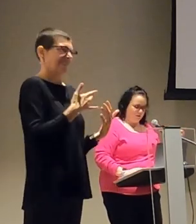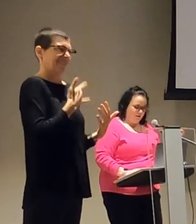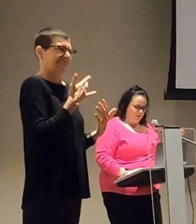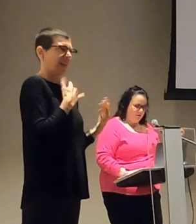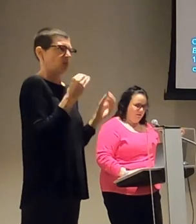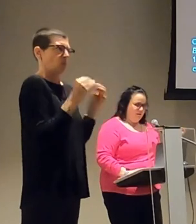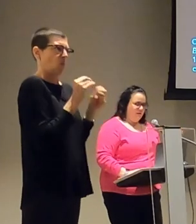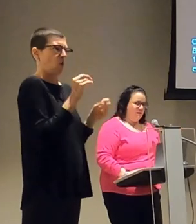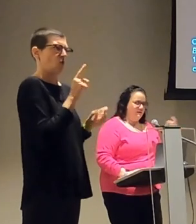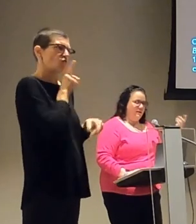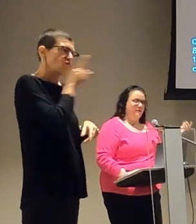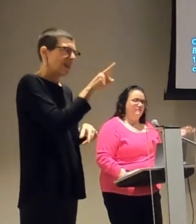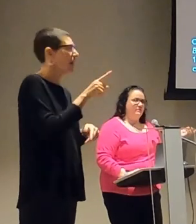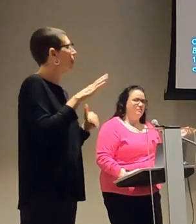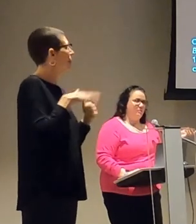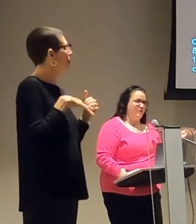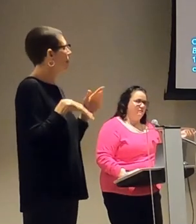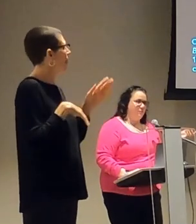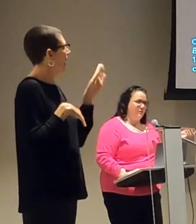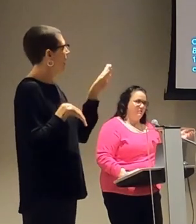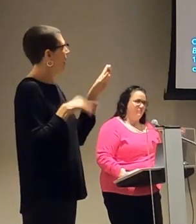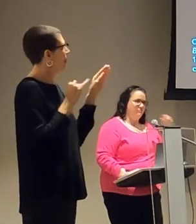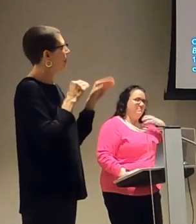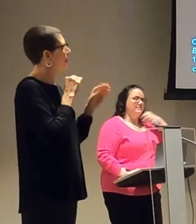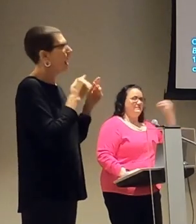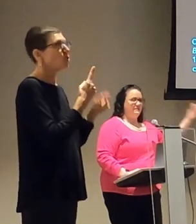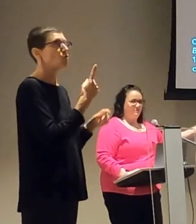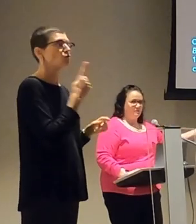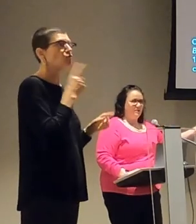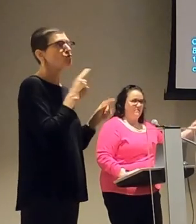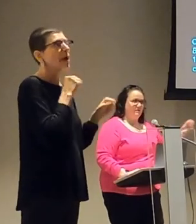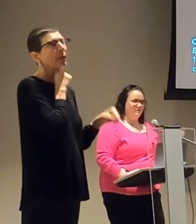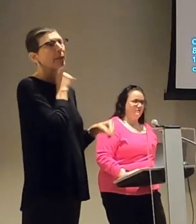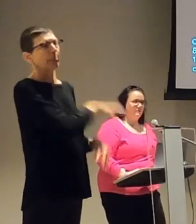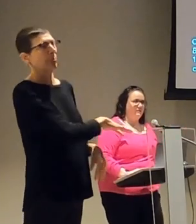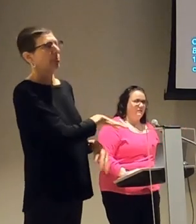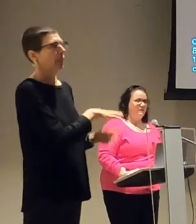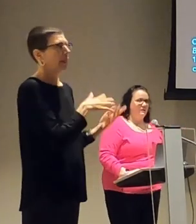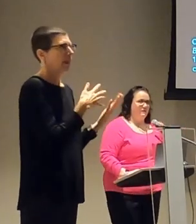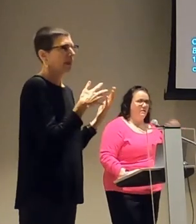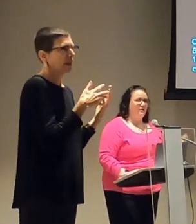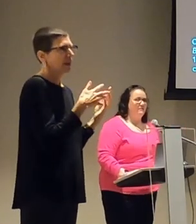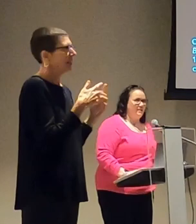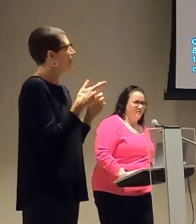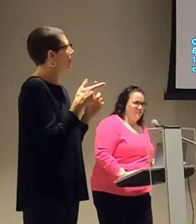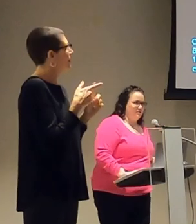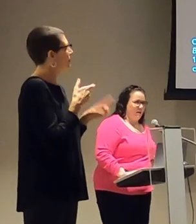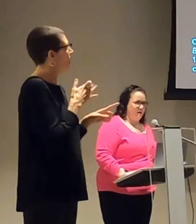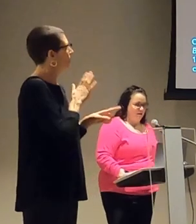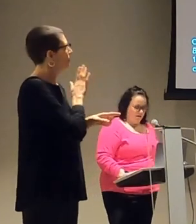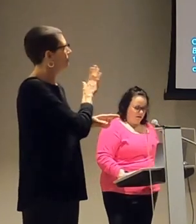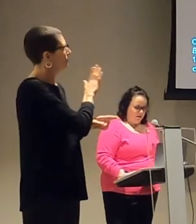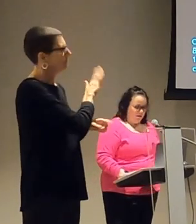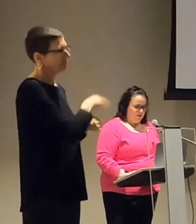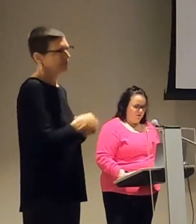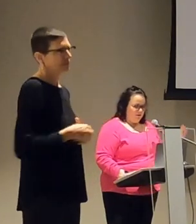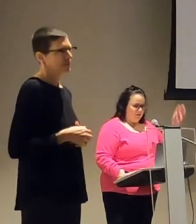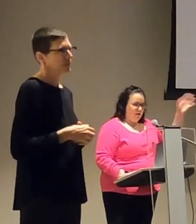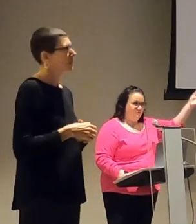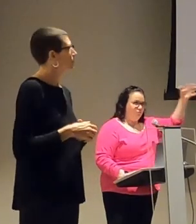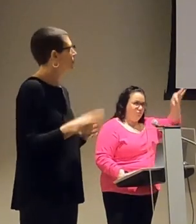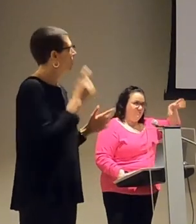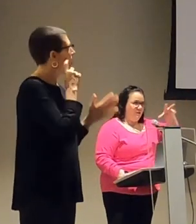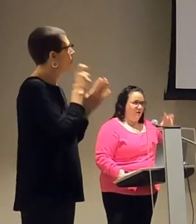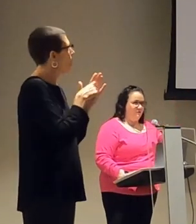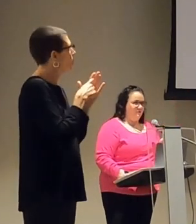much more real than kind of the spray of bright red ribbons that almost come out of Caravaggio's painting. Notice